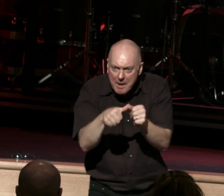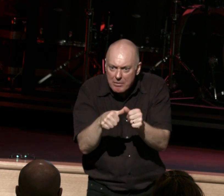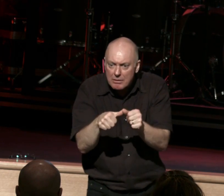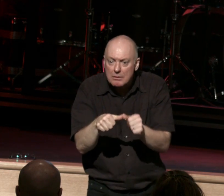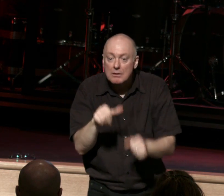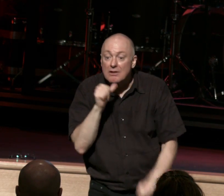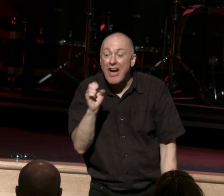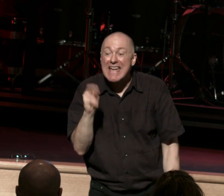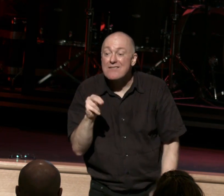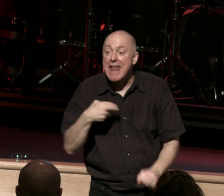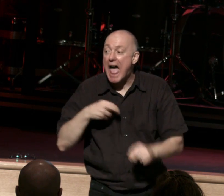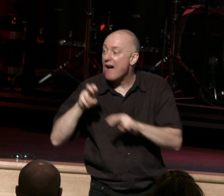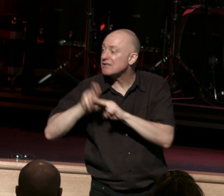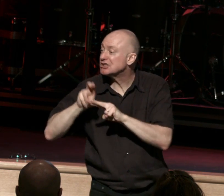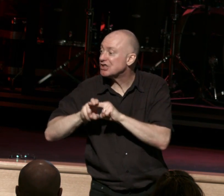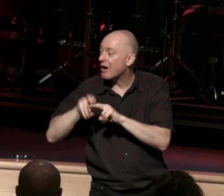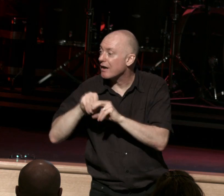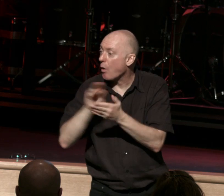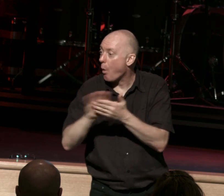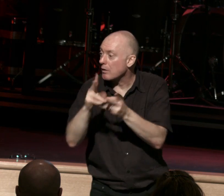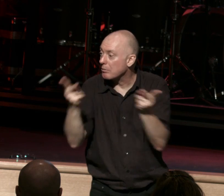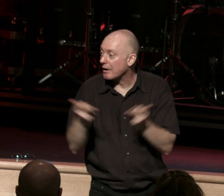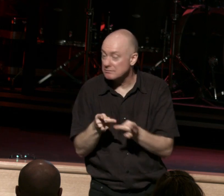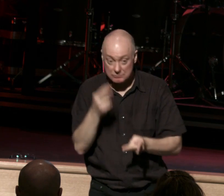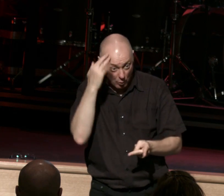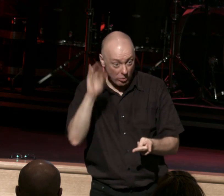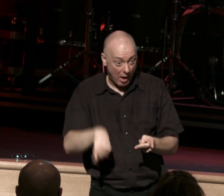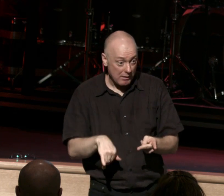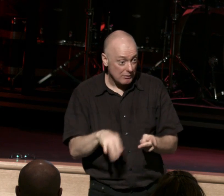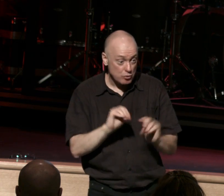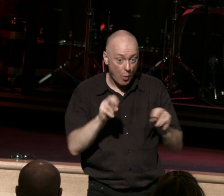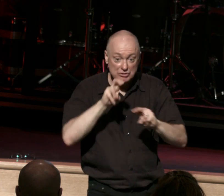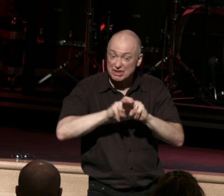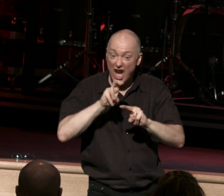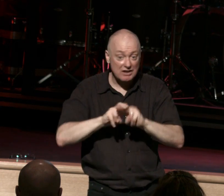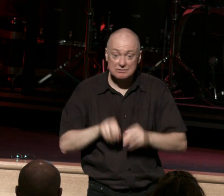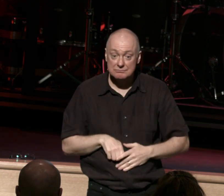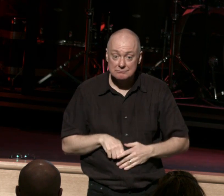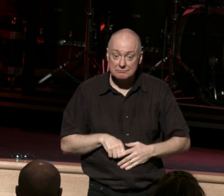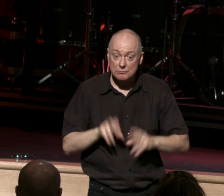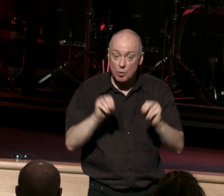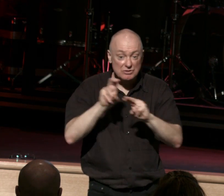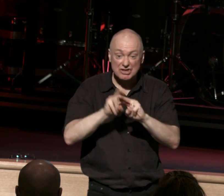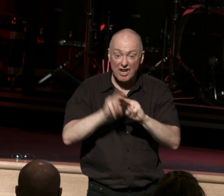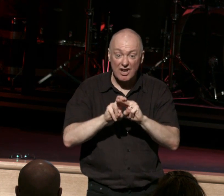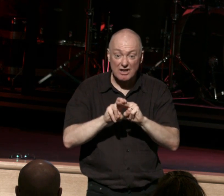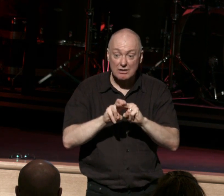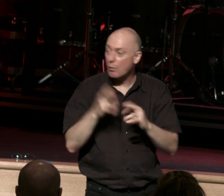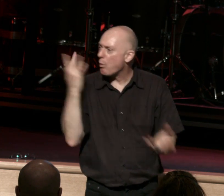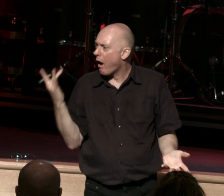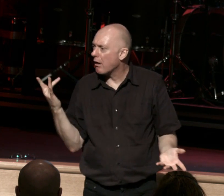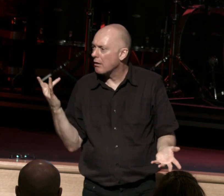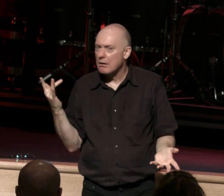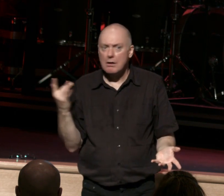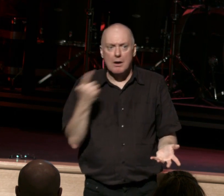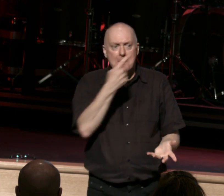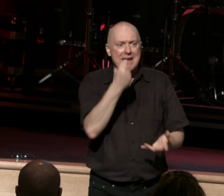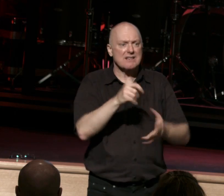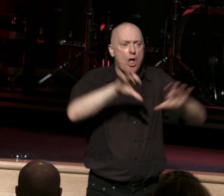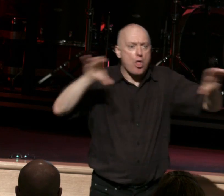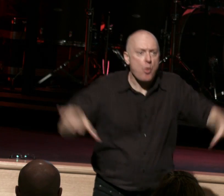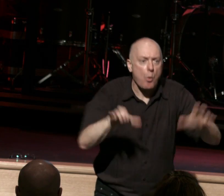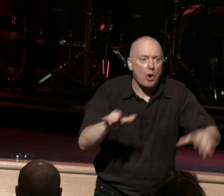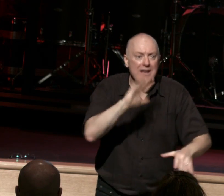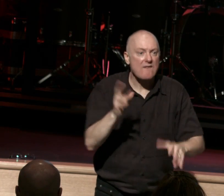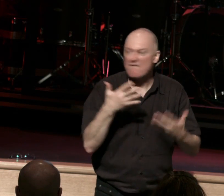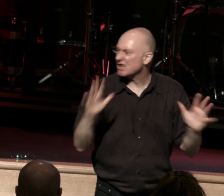Remember this, there wasn't even a chair in the holy places within the tabernacle. There wasn't a chair to sit on. Why? Because